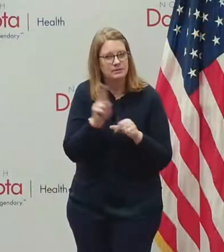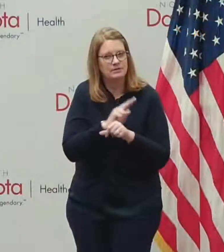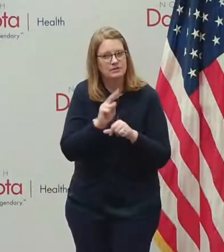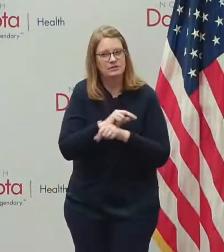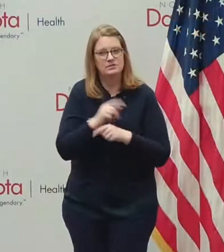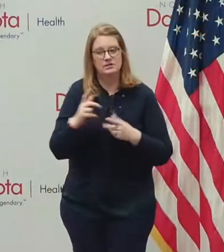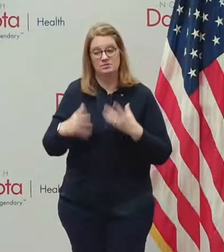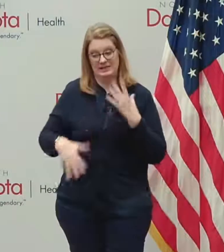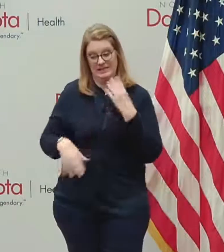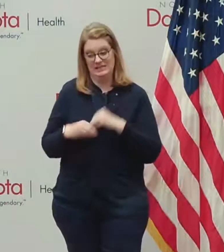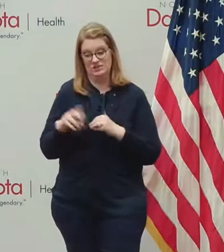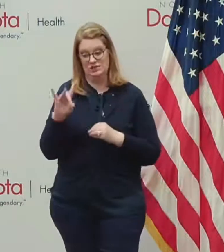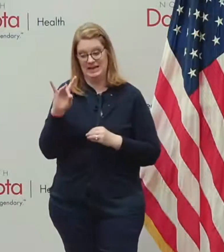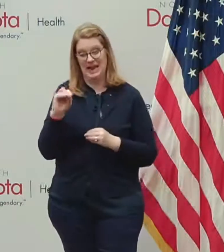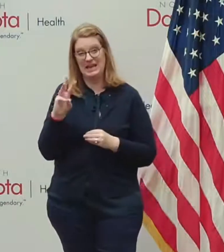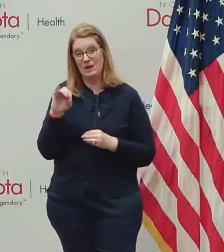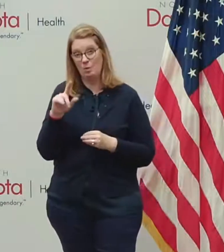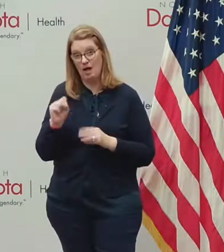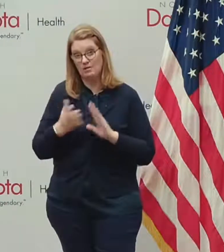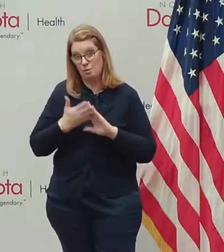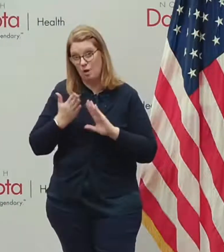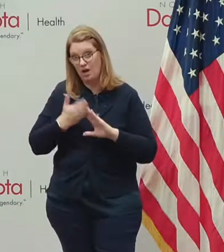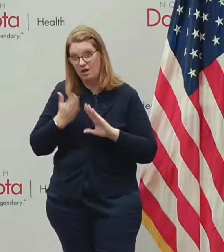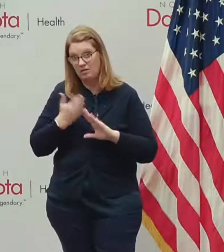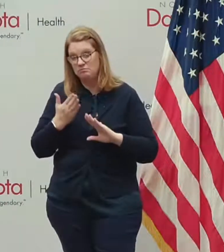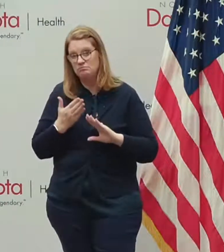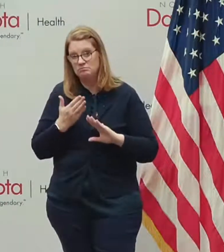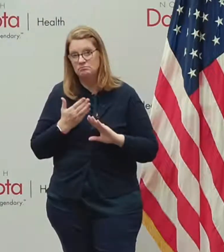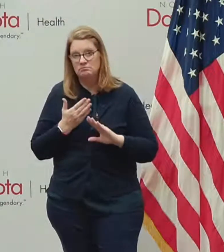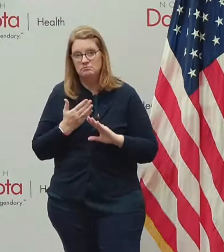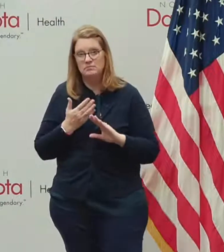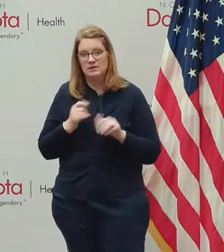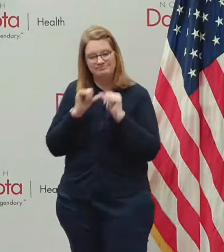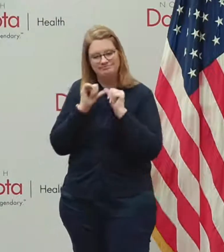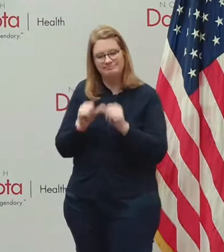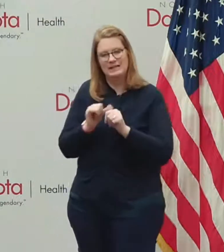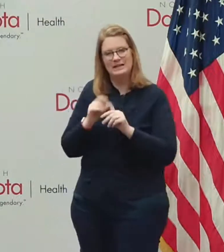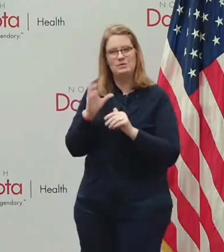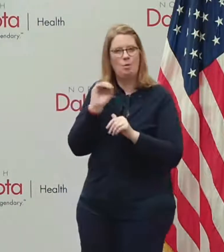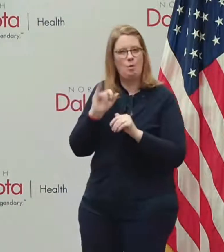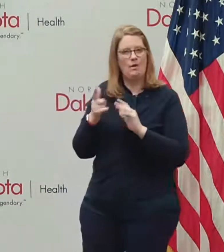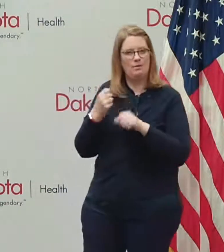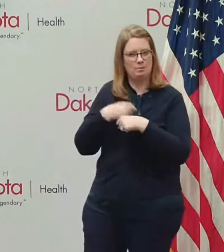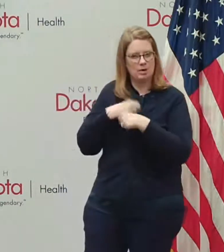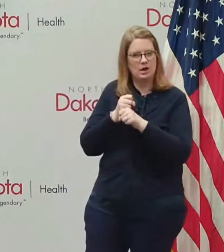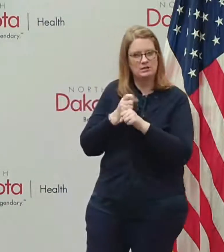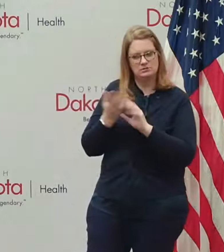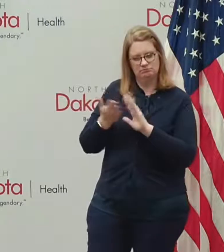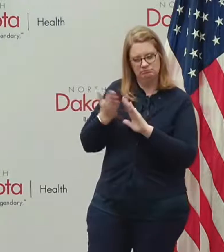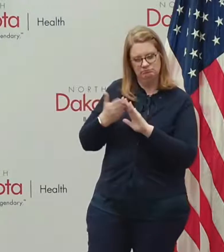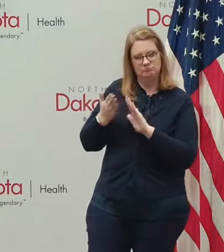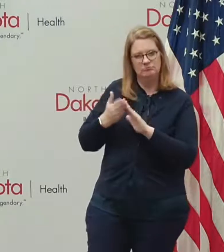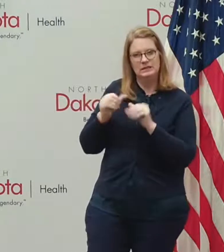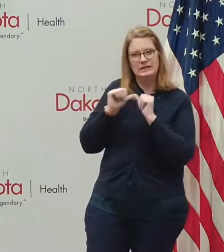wells running, that'll help maintain oil production at the levels it is through the next summer,